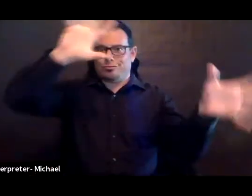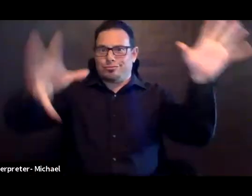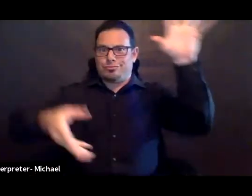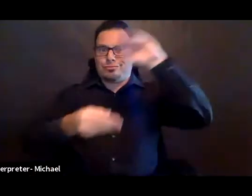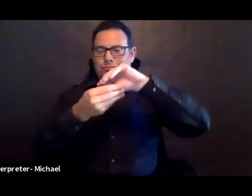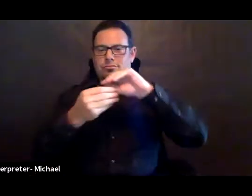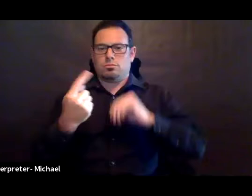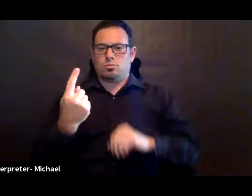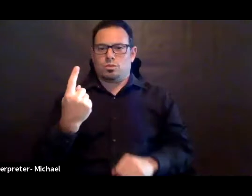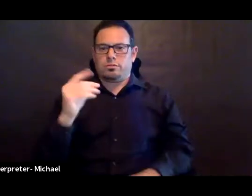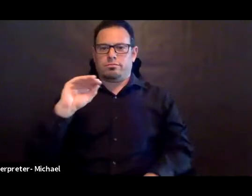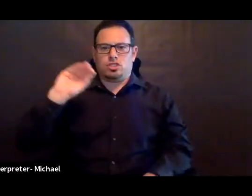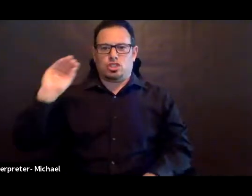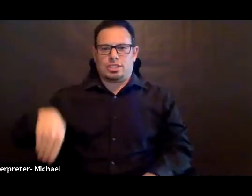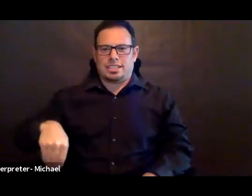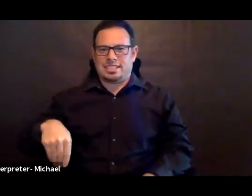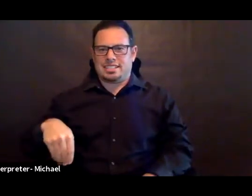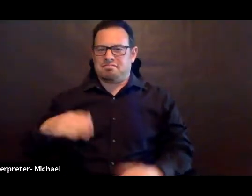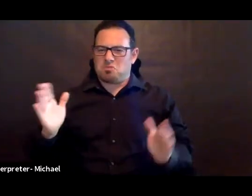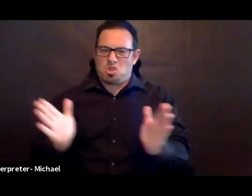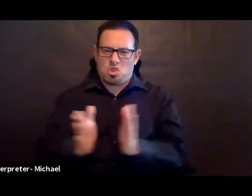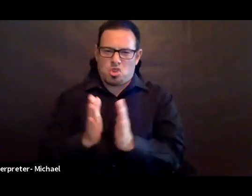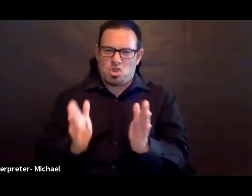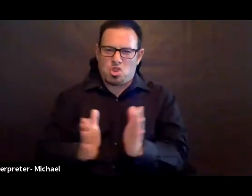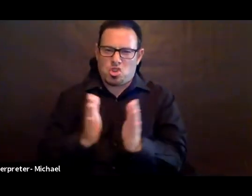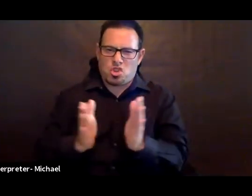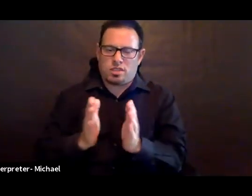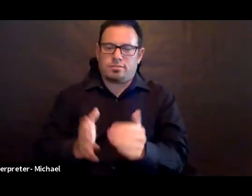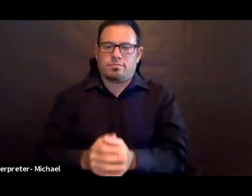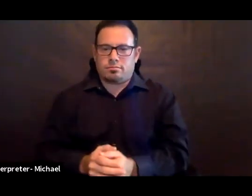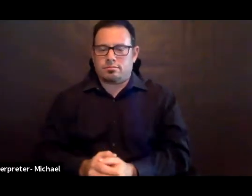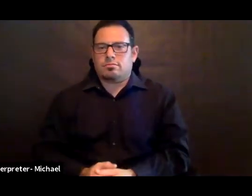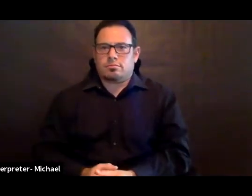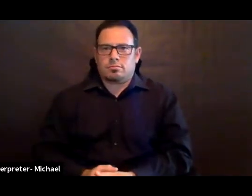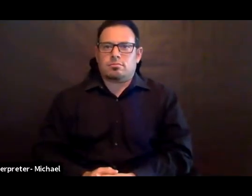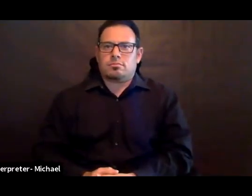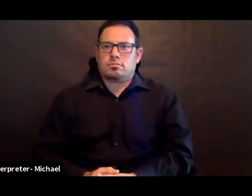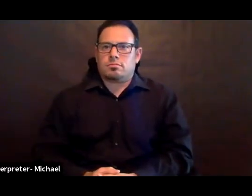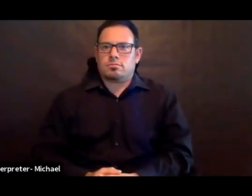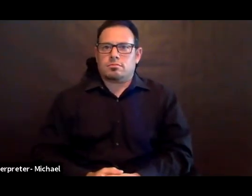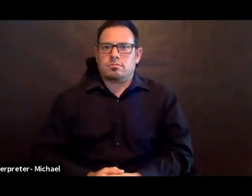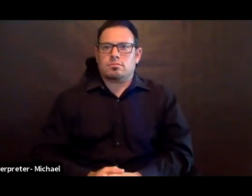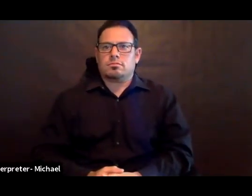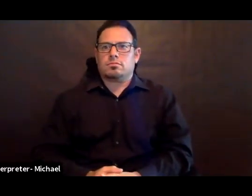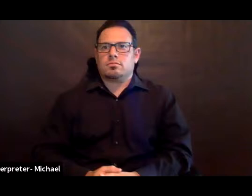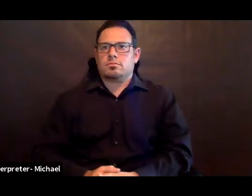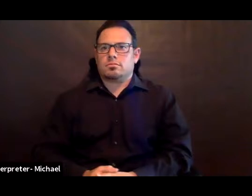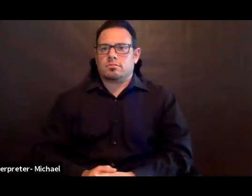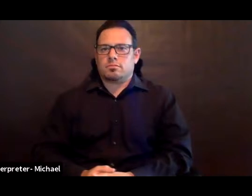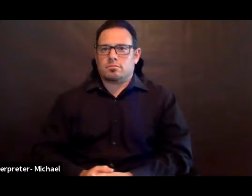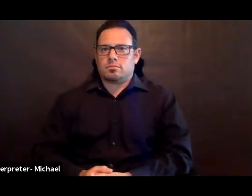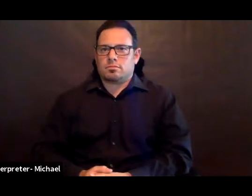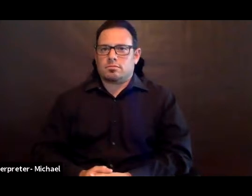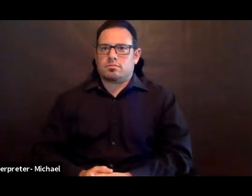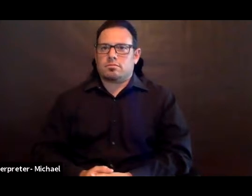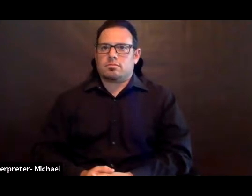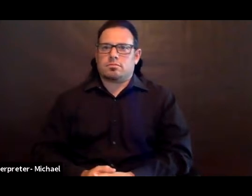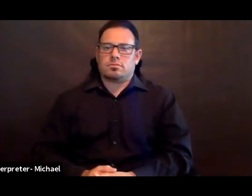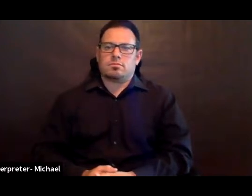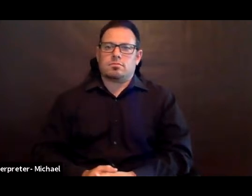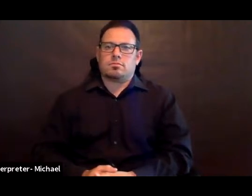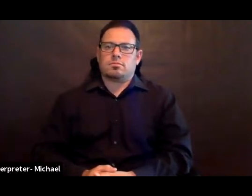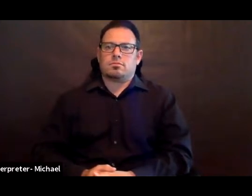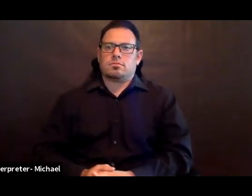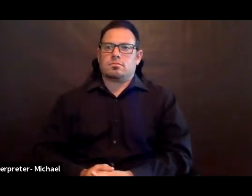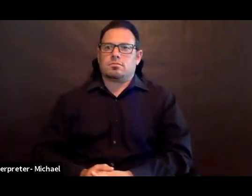COVID-19 hospitalizations and deaths. CDC Director Walensky shared last week that more than 97% of people who